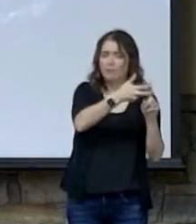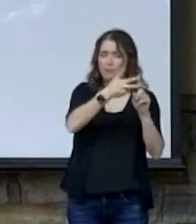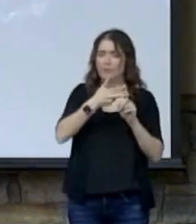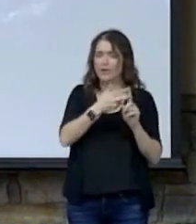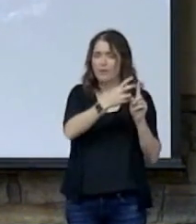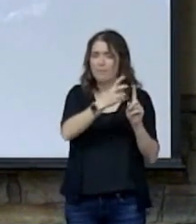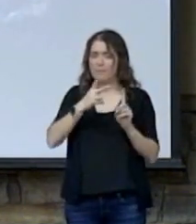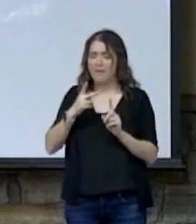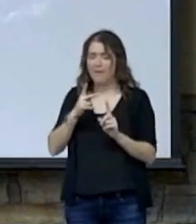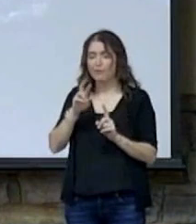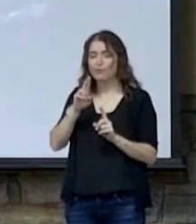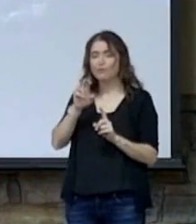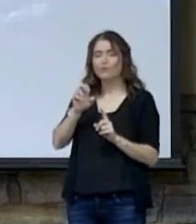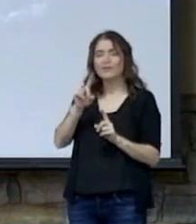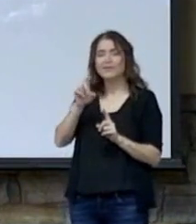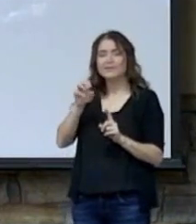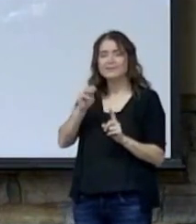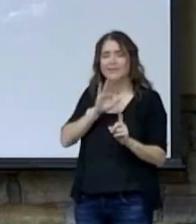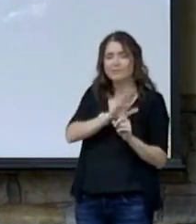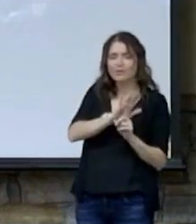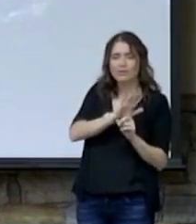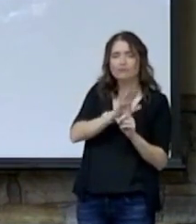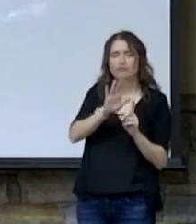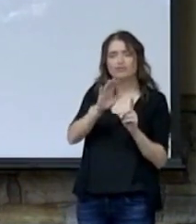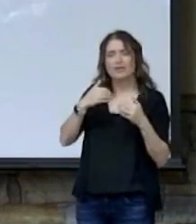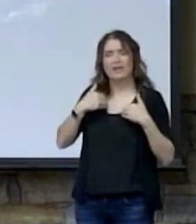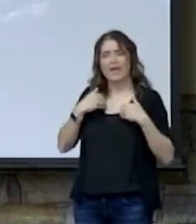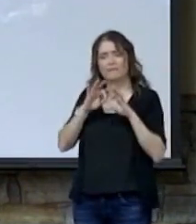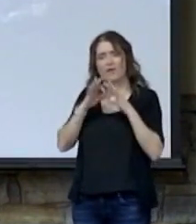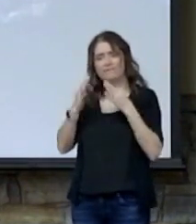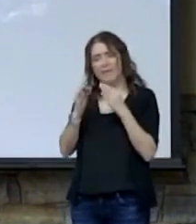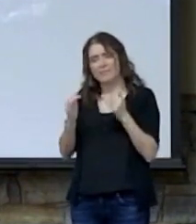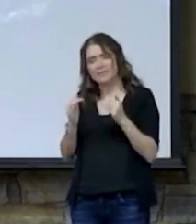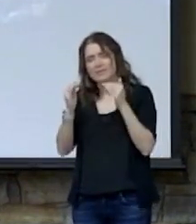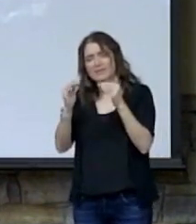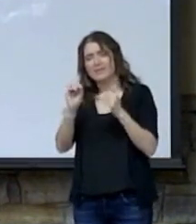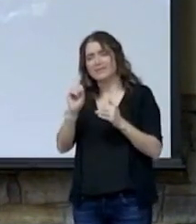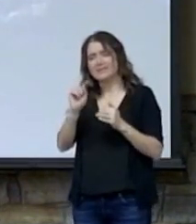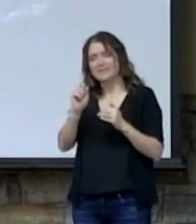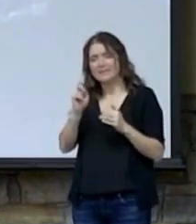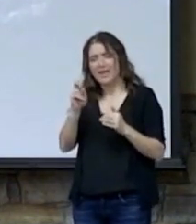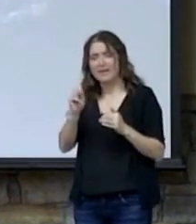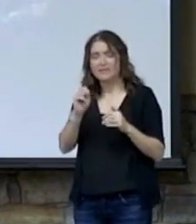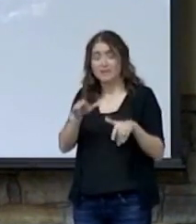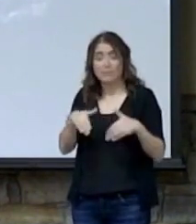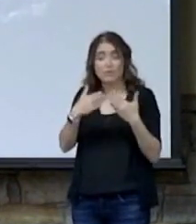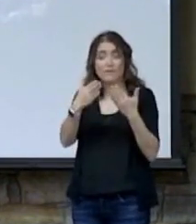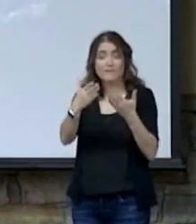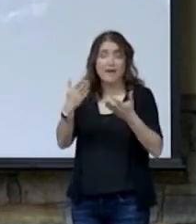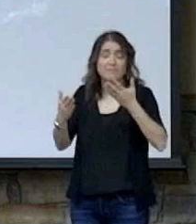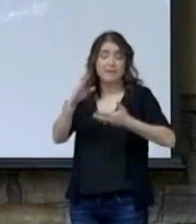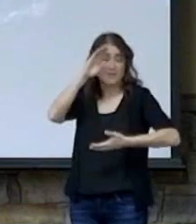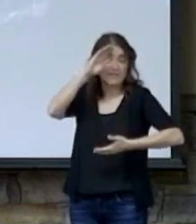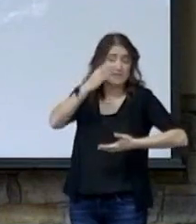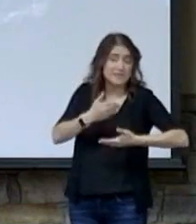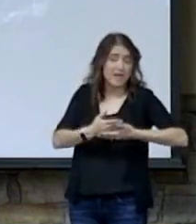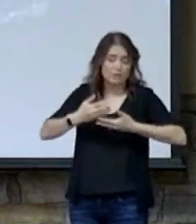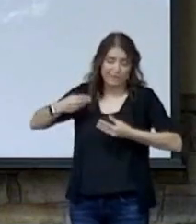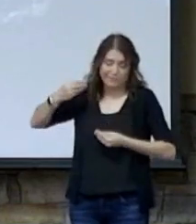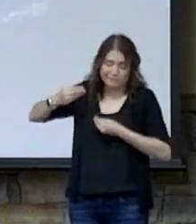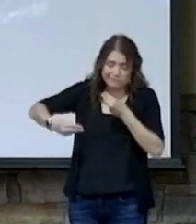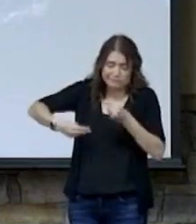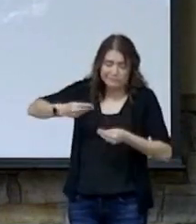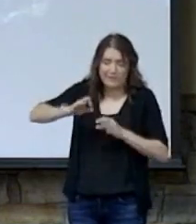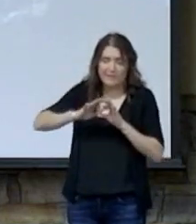could regain her family status, to help provide her, if possible, a son that could carry on her family